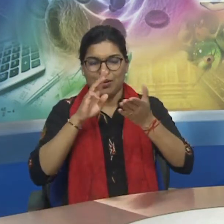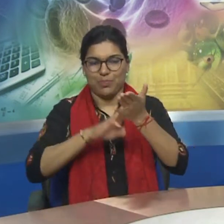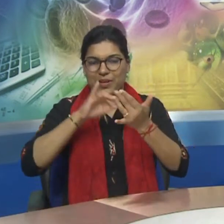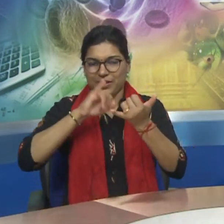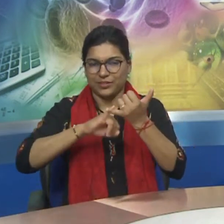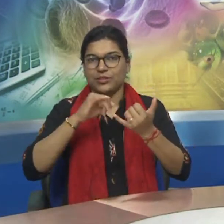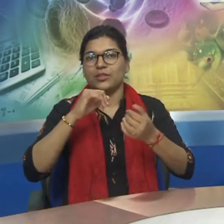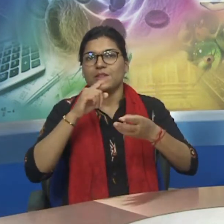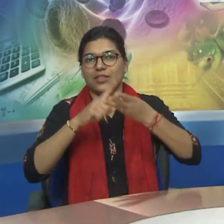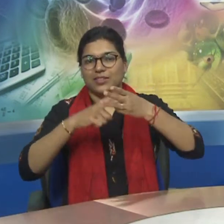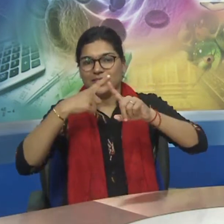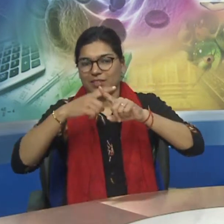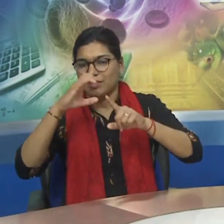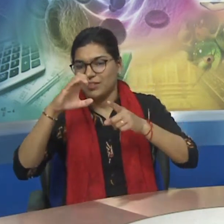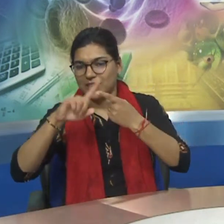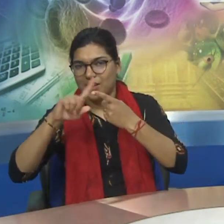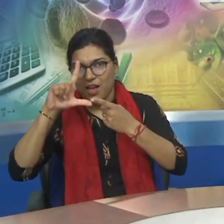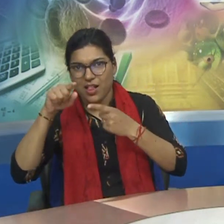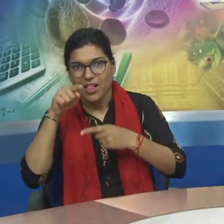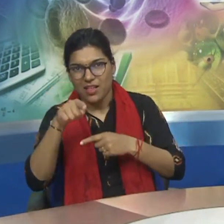Extension of computer MS Excel file is.